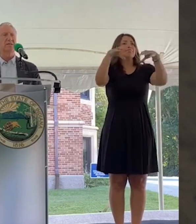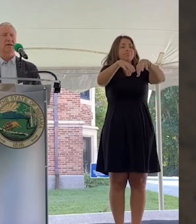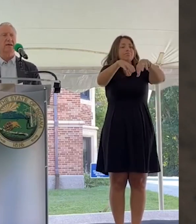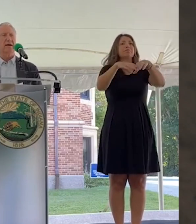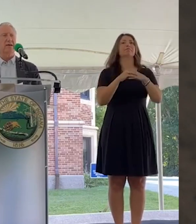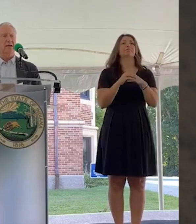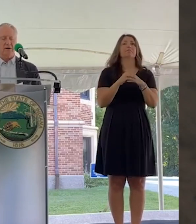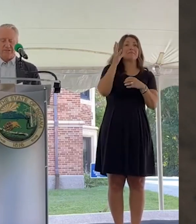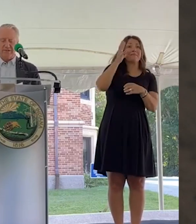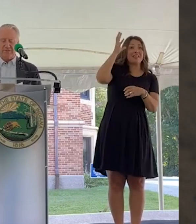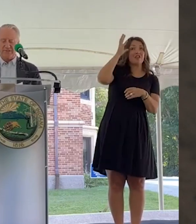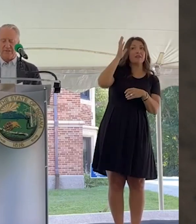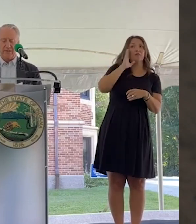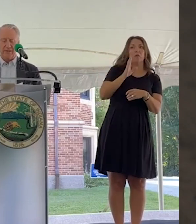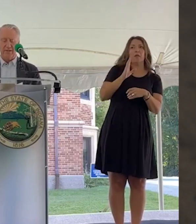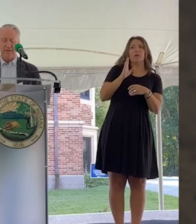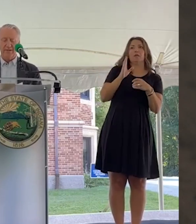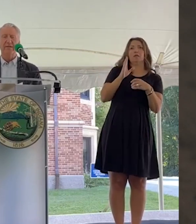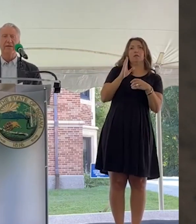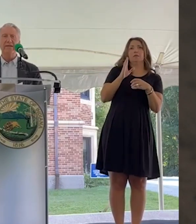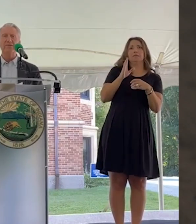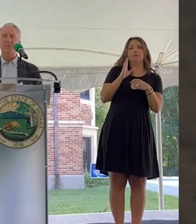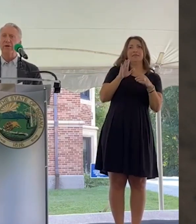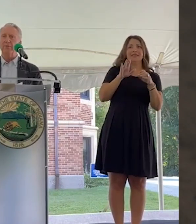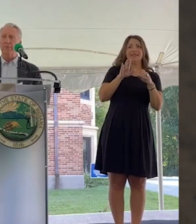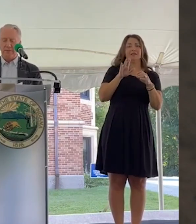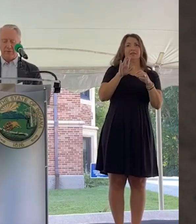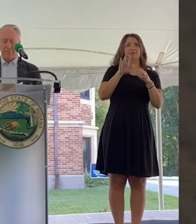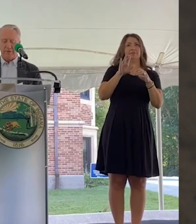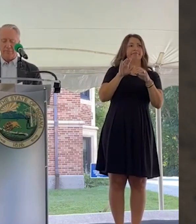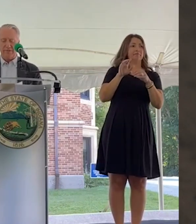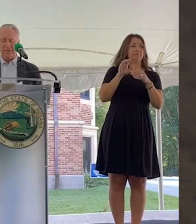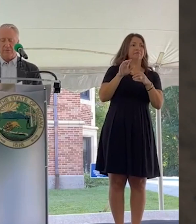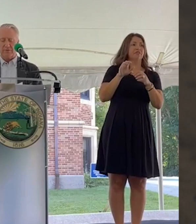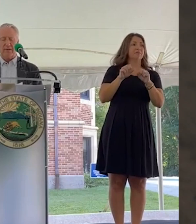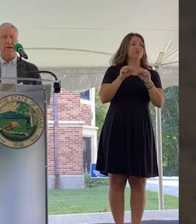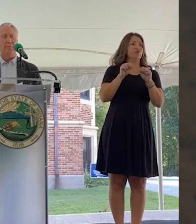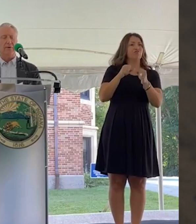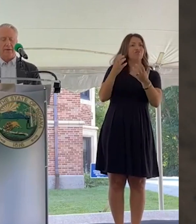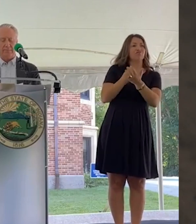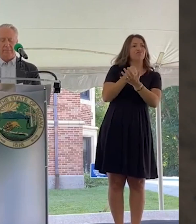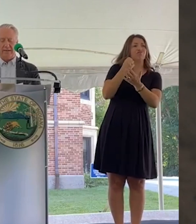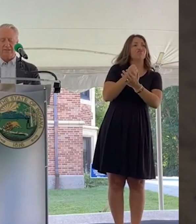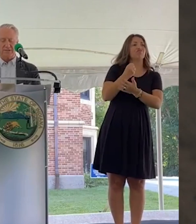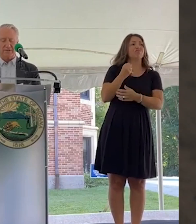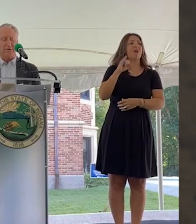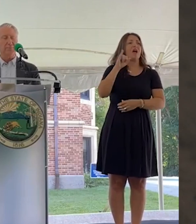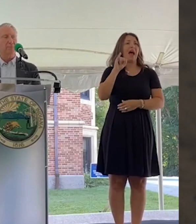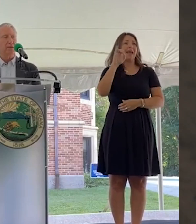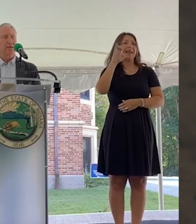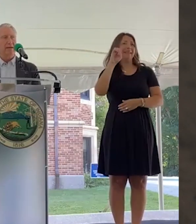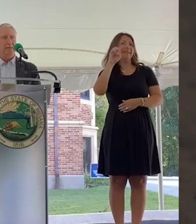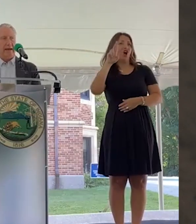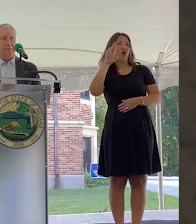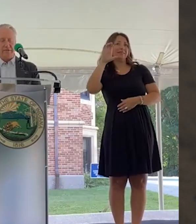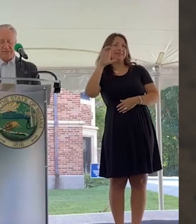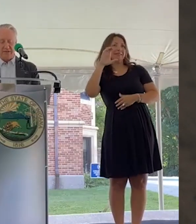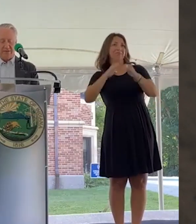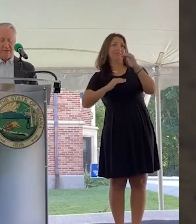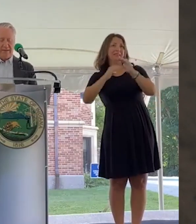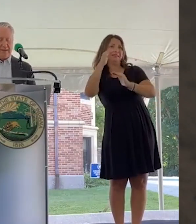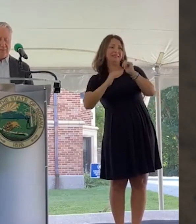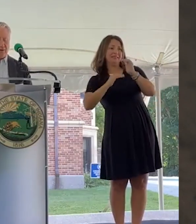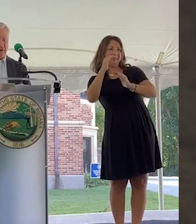access to the IERC facility, and the East Wing will be repurposed for the library and media center. The